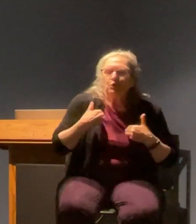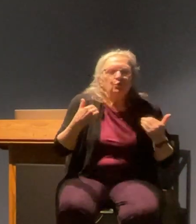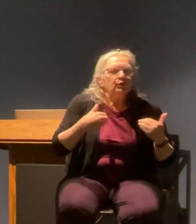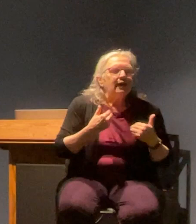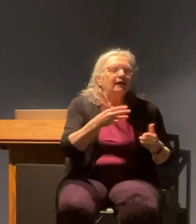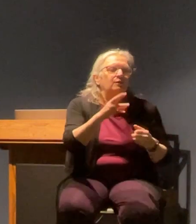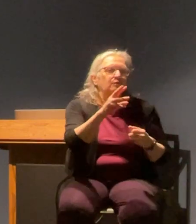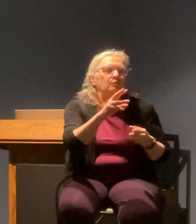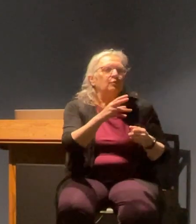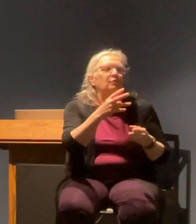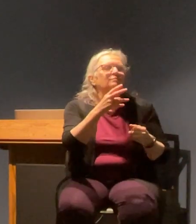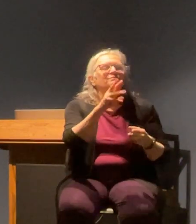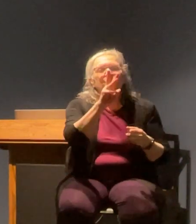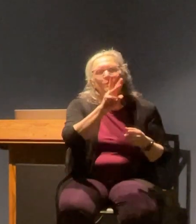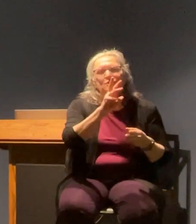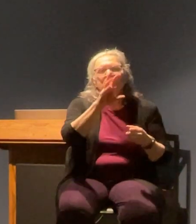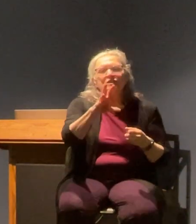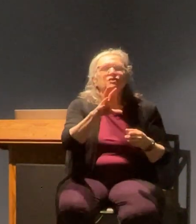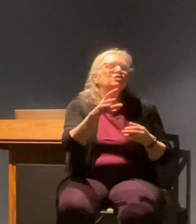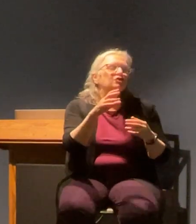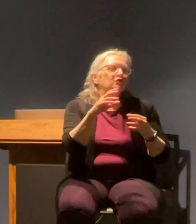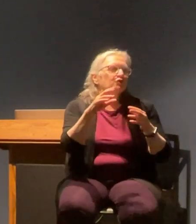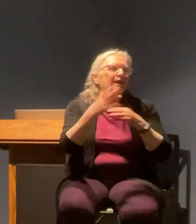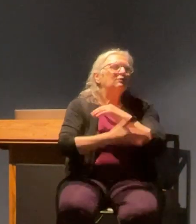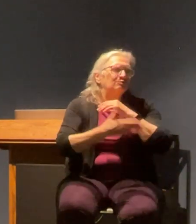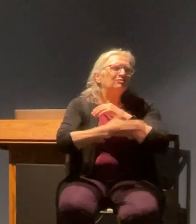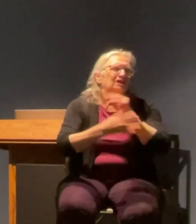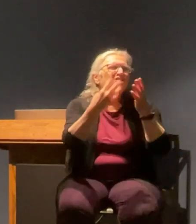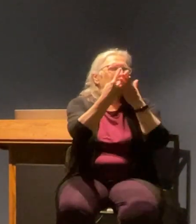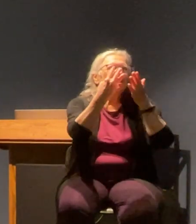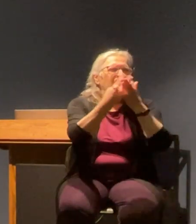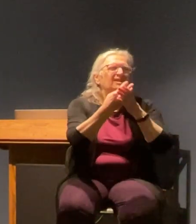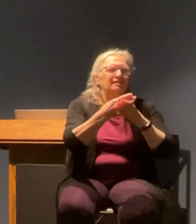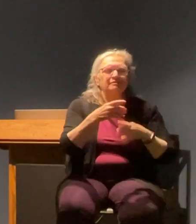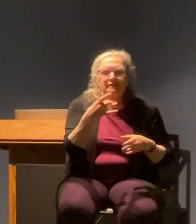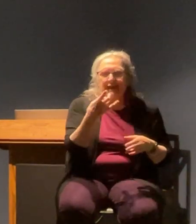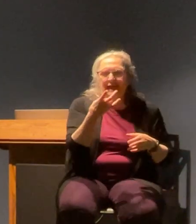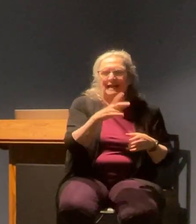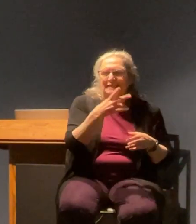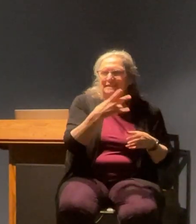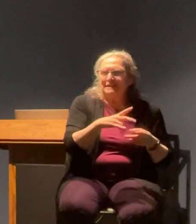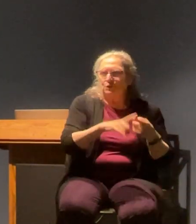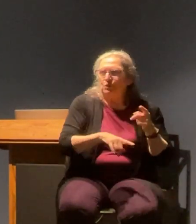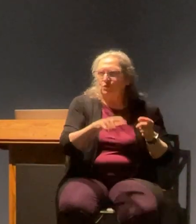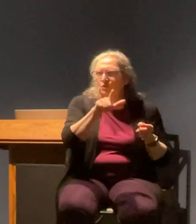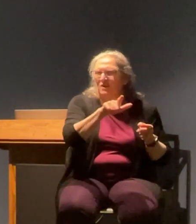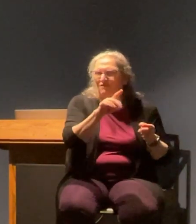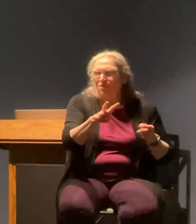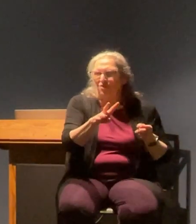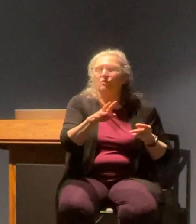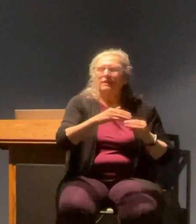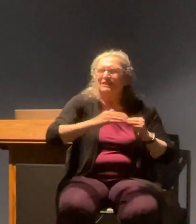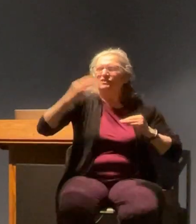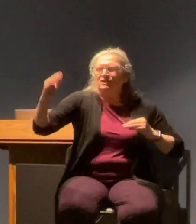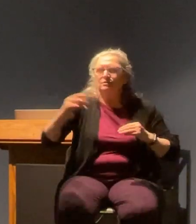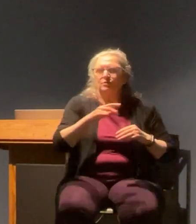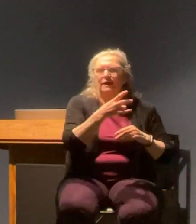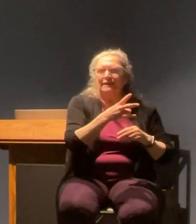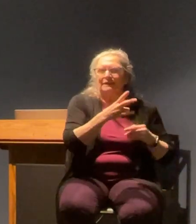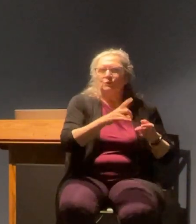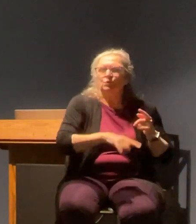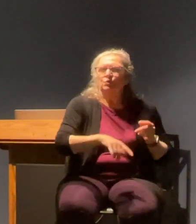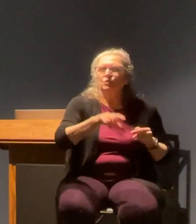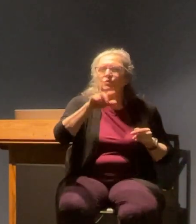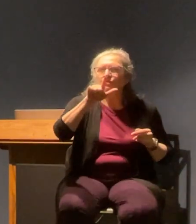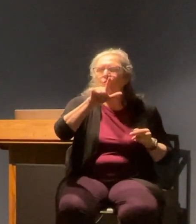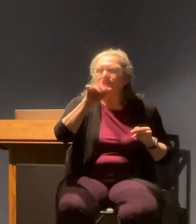County, the jail, the youth are 18 to 24, and they just push that population to 26. So we're there every week running programs,